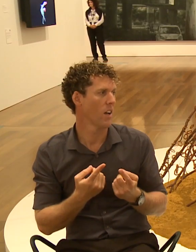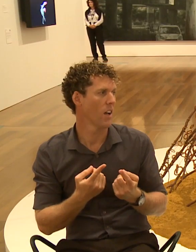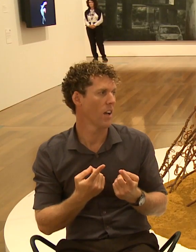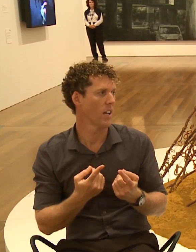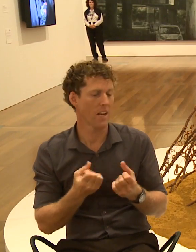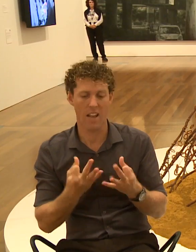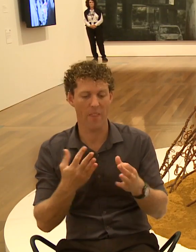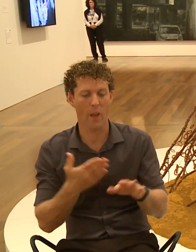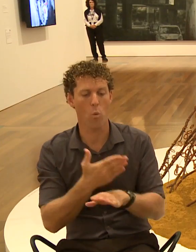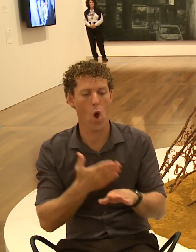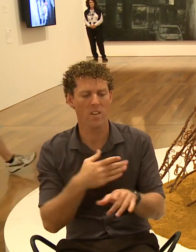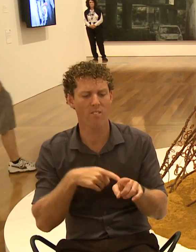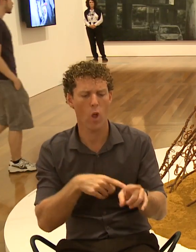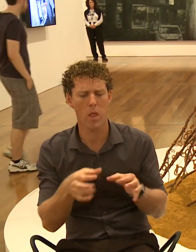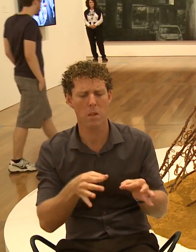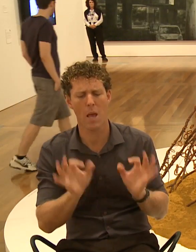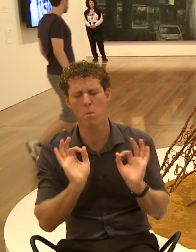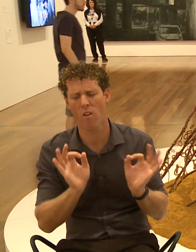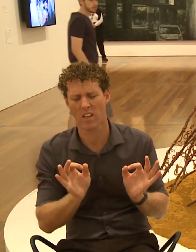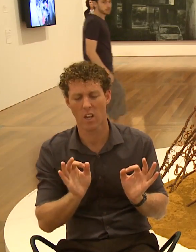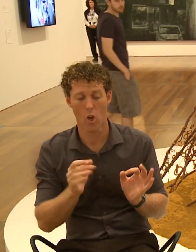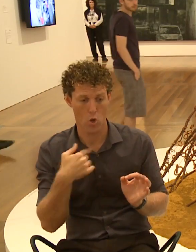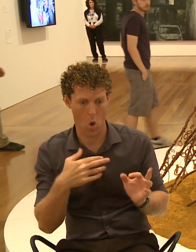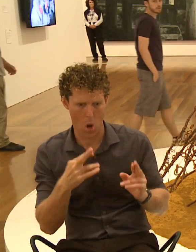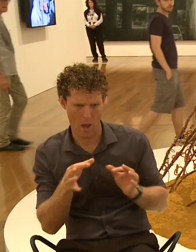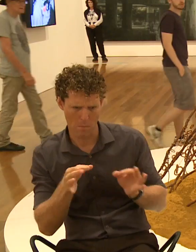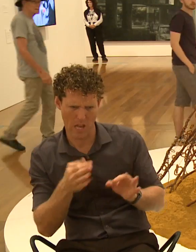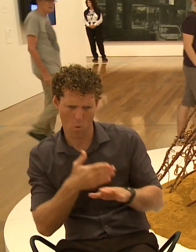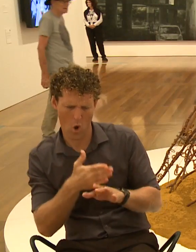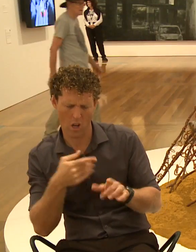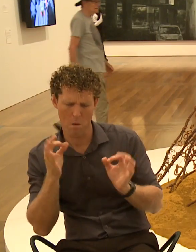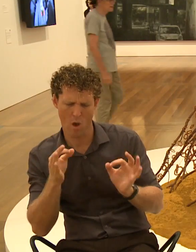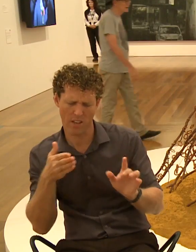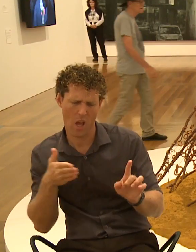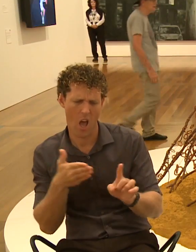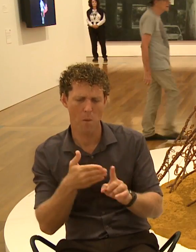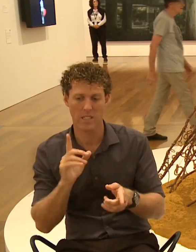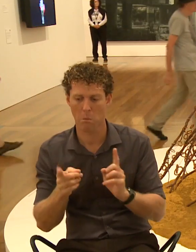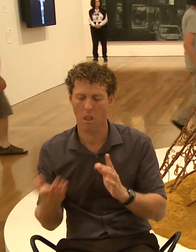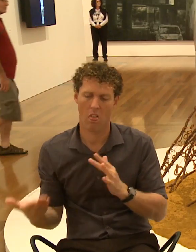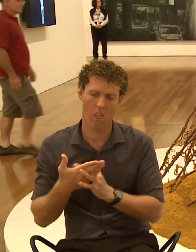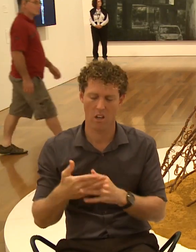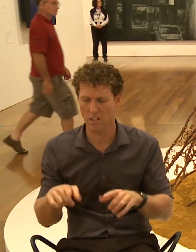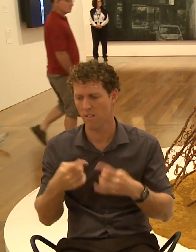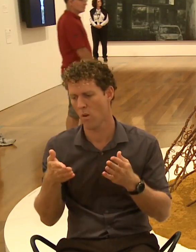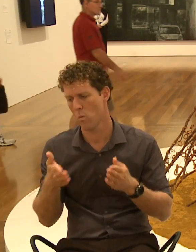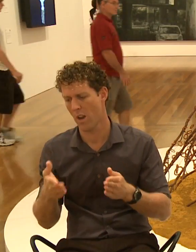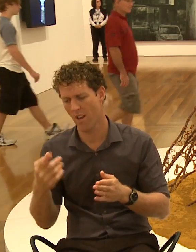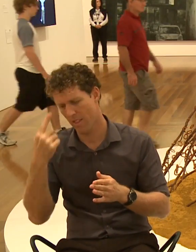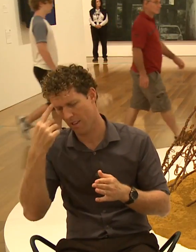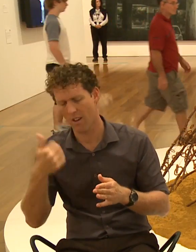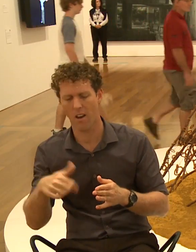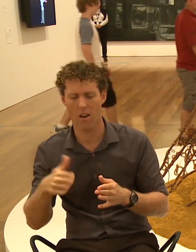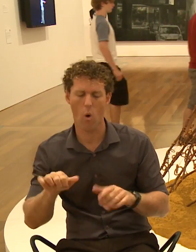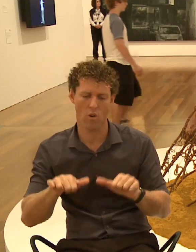nothing always works to a plan. You always hope it does, but something throws a spanner in it, and you think, well, righto, you know, this is.